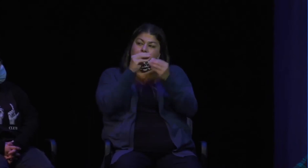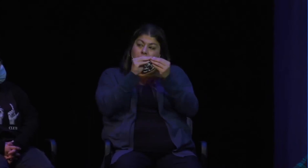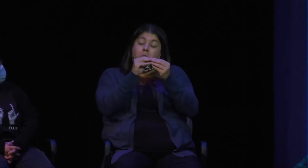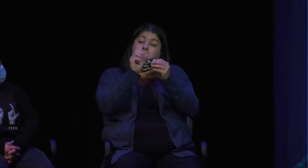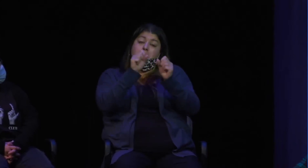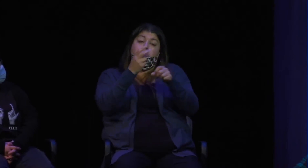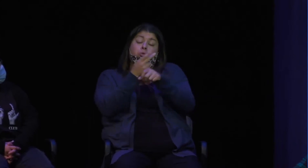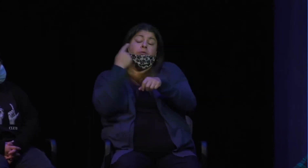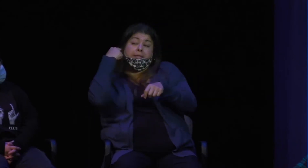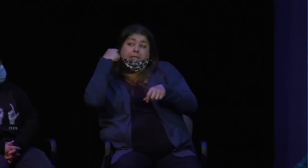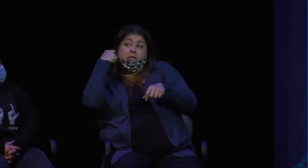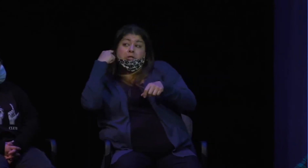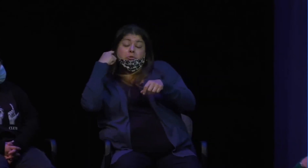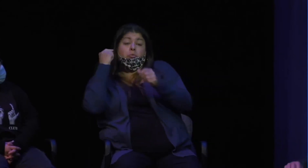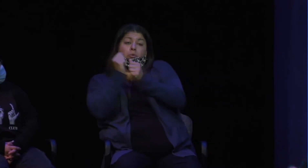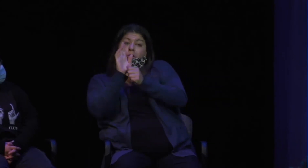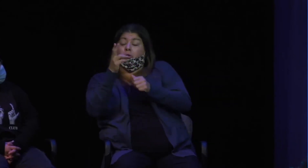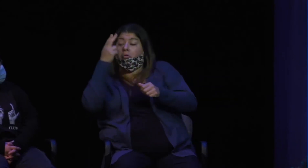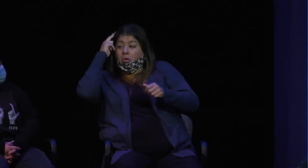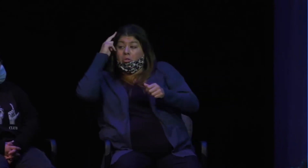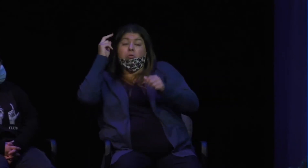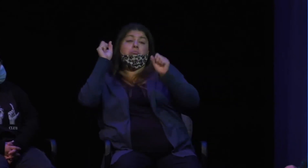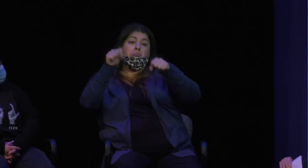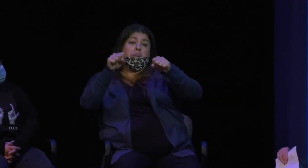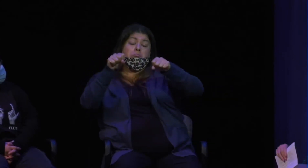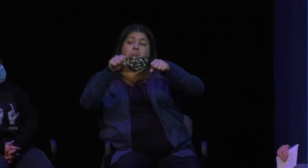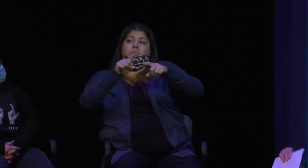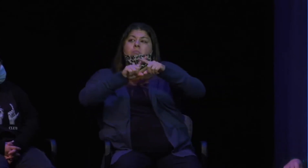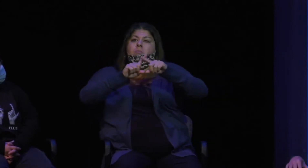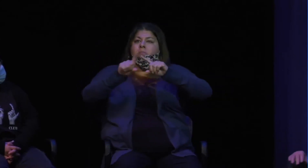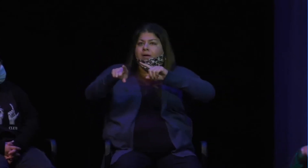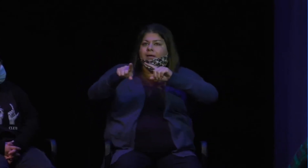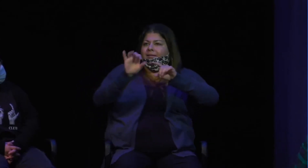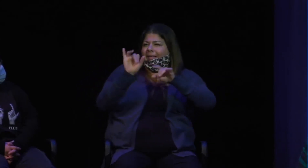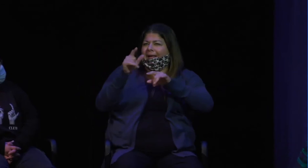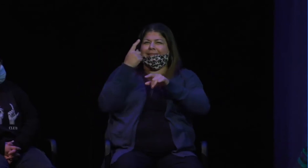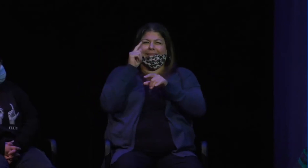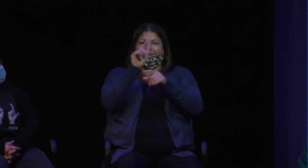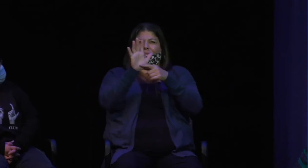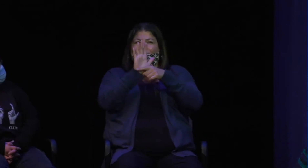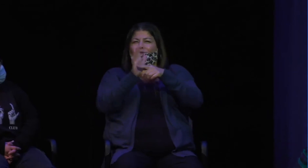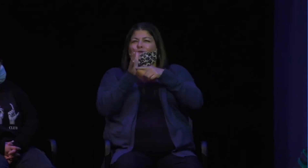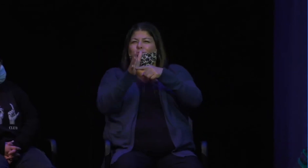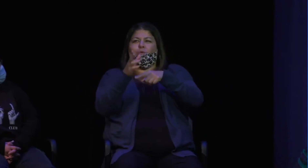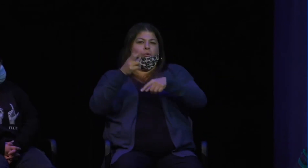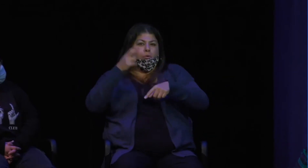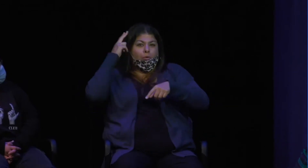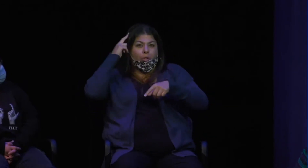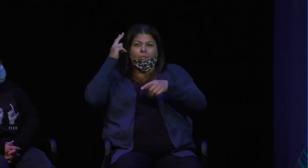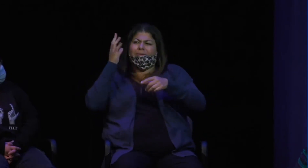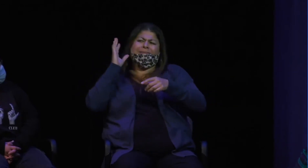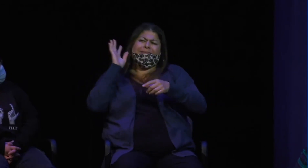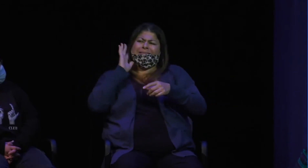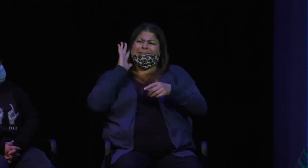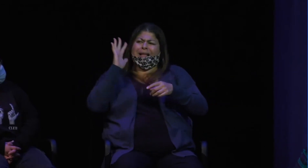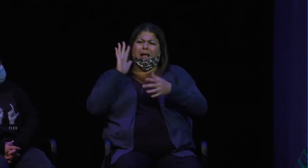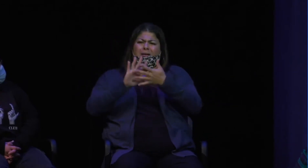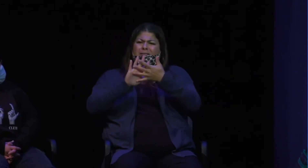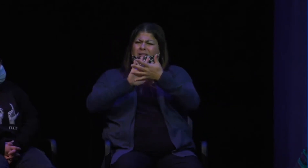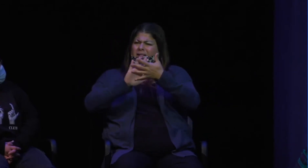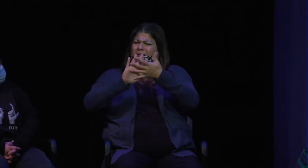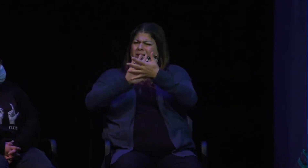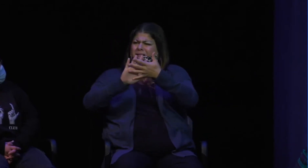He'll learn how to use his eyes more and maybe rely on his cochlear somewhat, but the